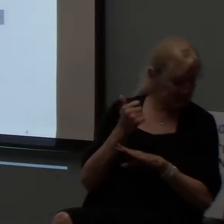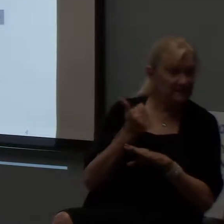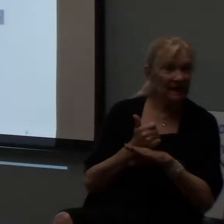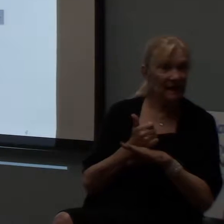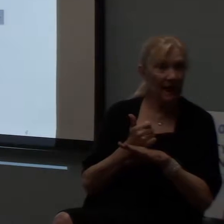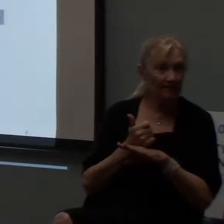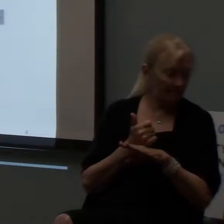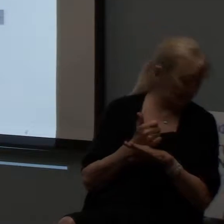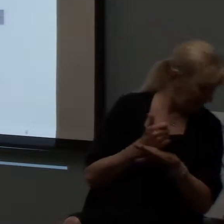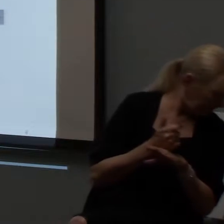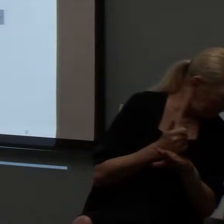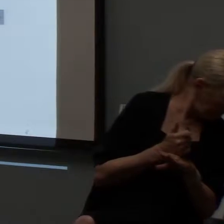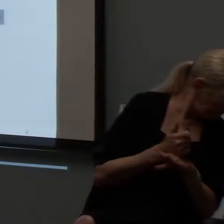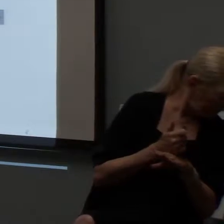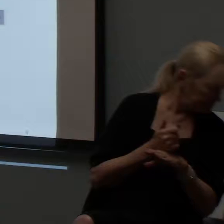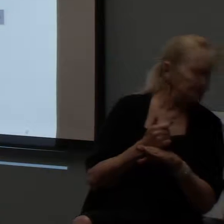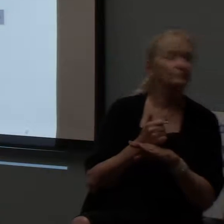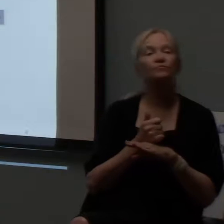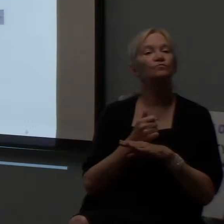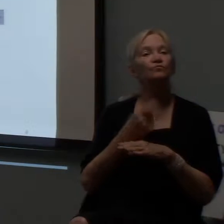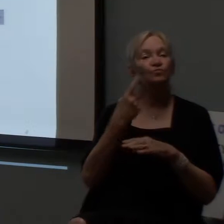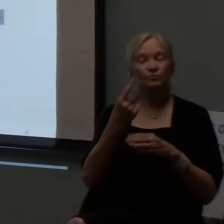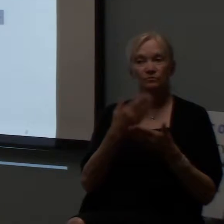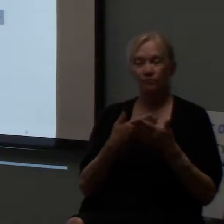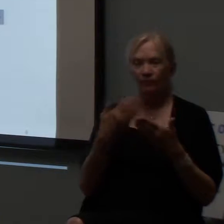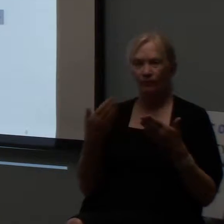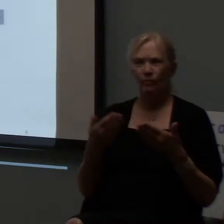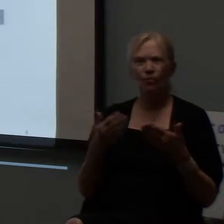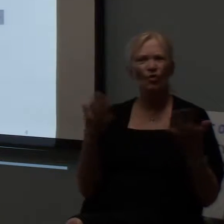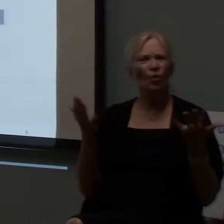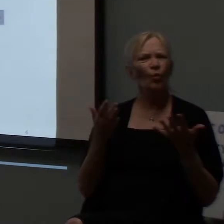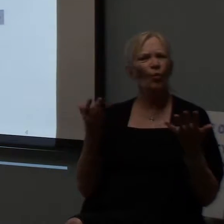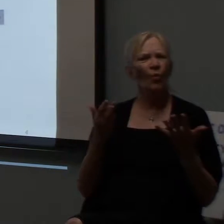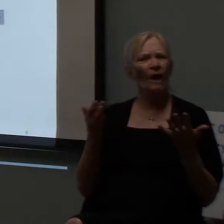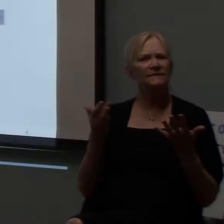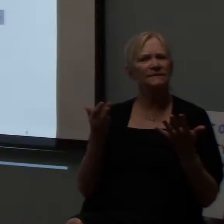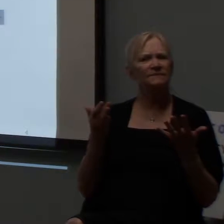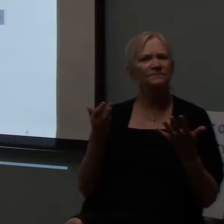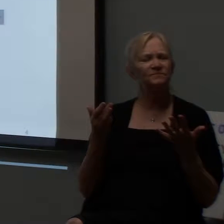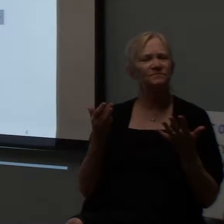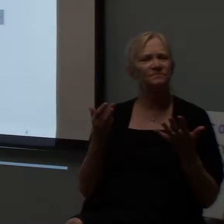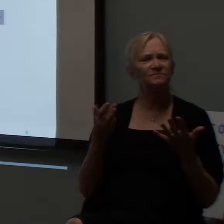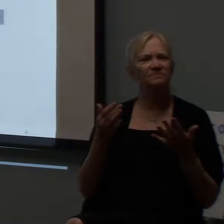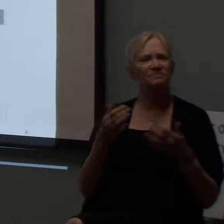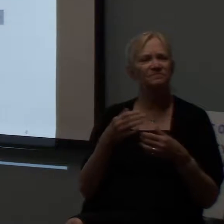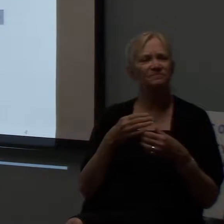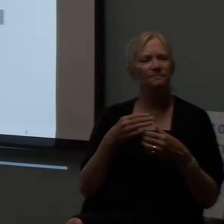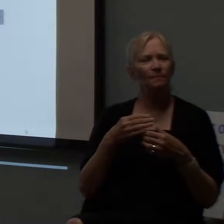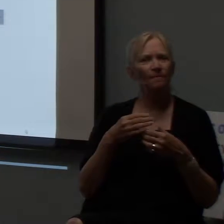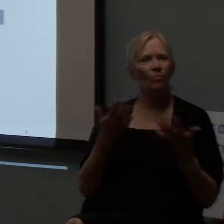One of the other issues that the league asked me to talk about is, what does a commissioner do all day? You know? So